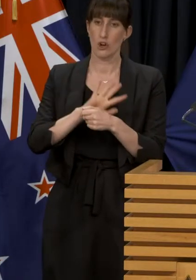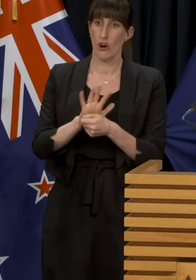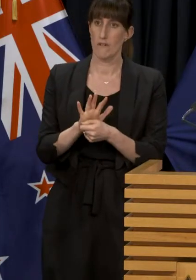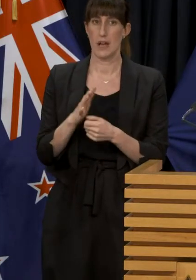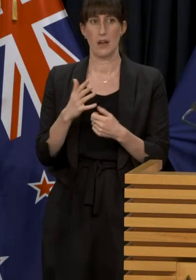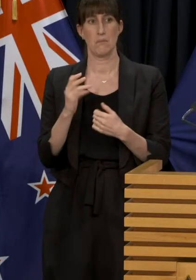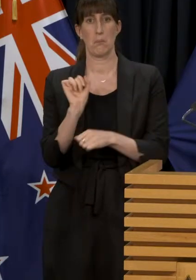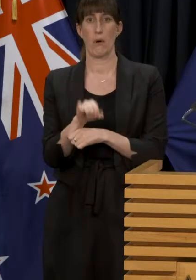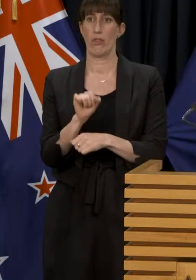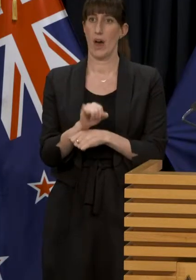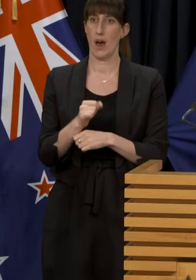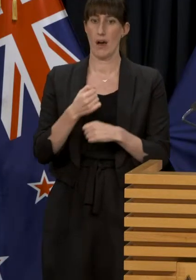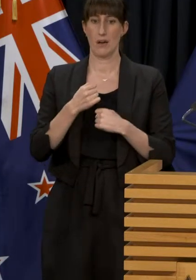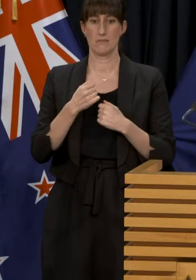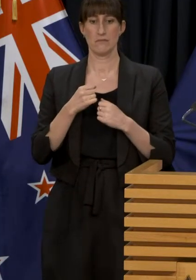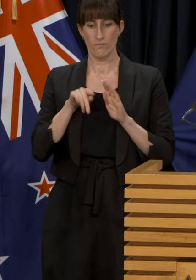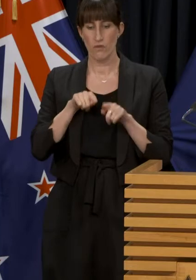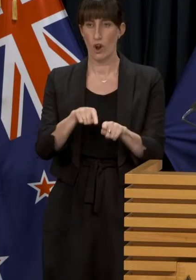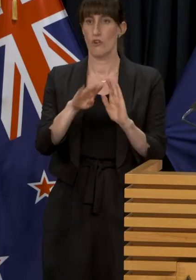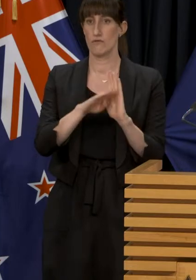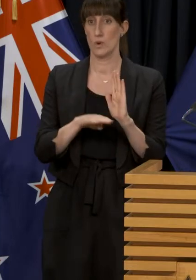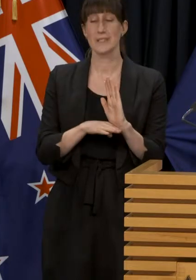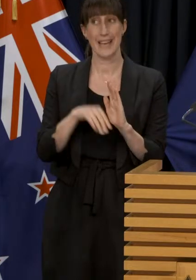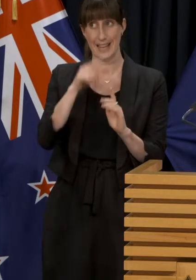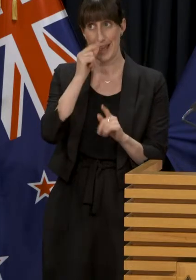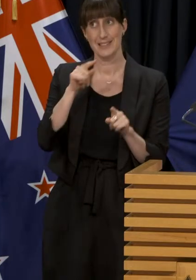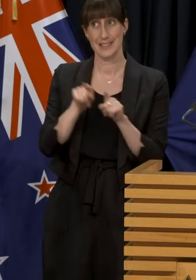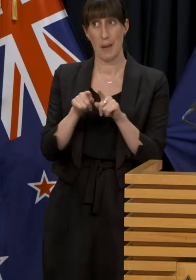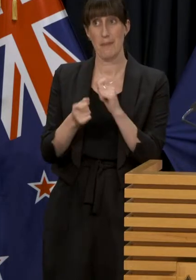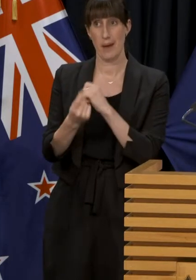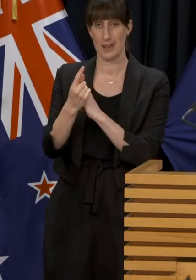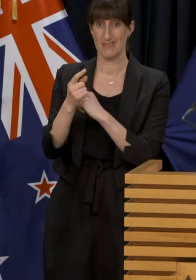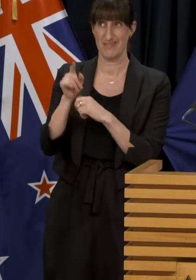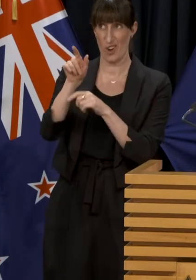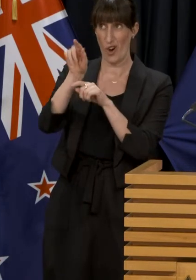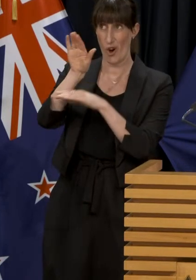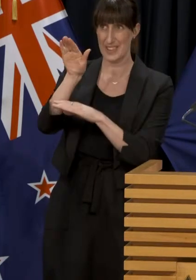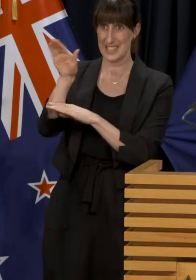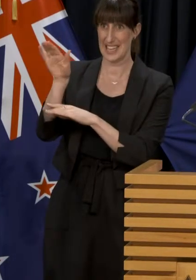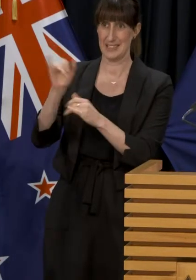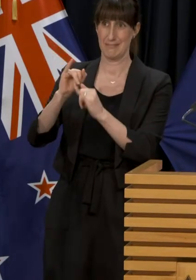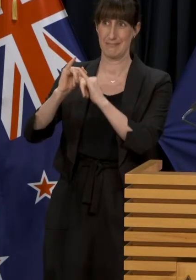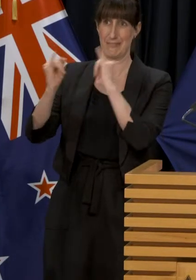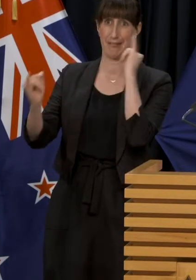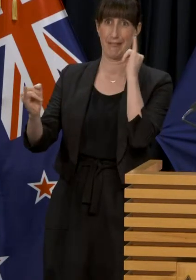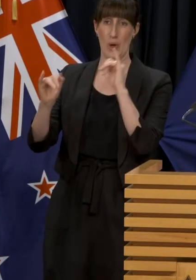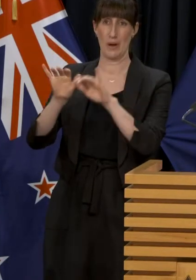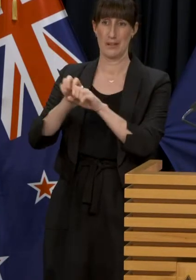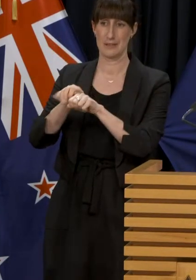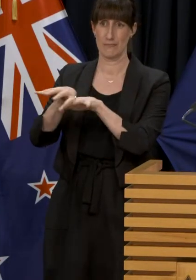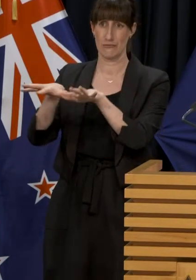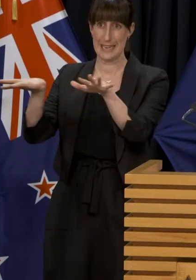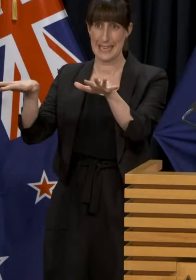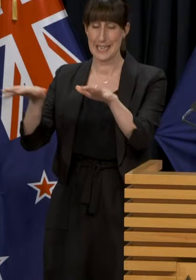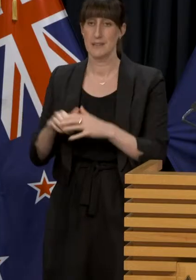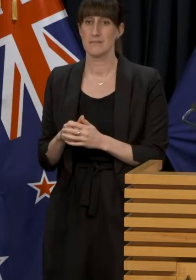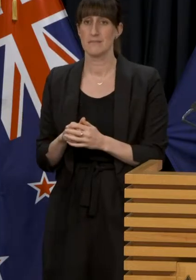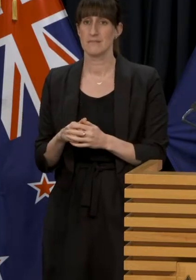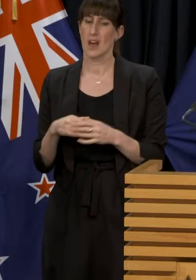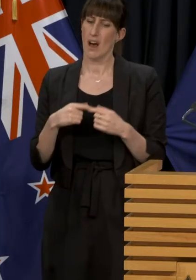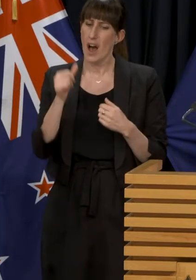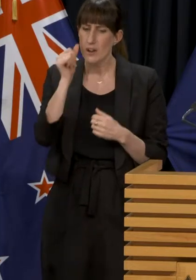moment, this could get away on us again, and it could happen quickly. So we cannot afford for COVID-19 fatigue to set